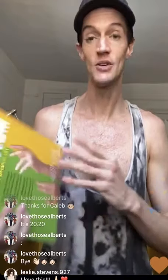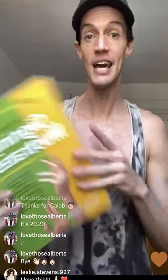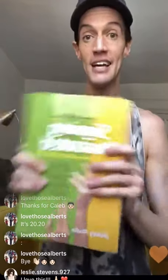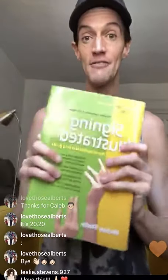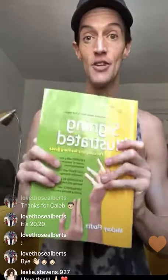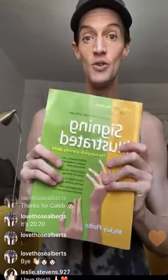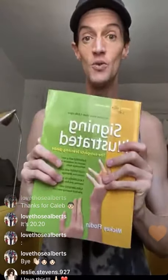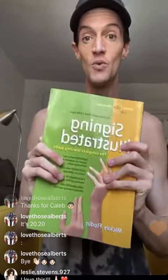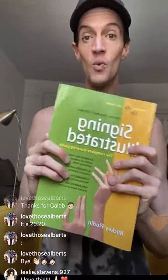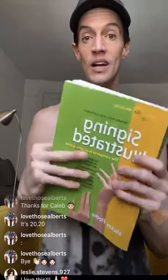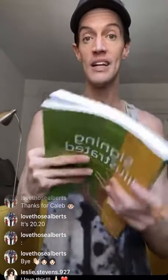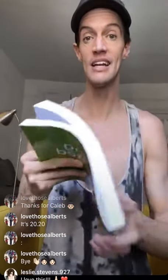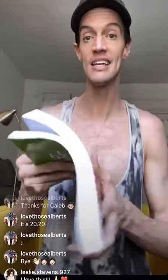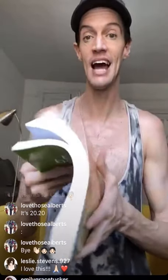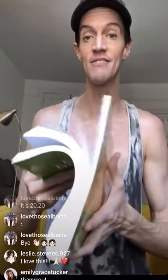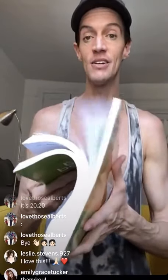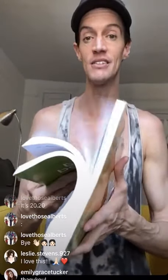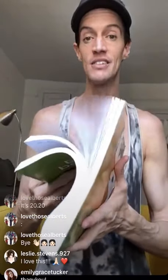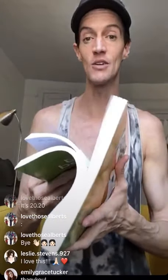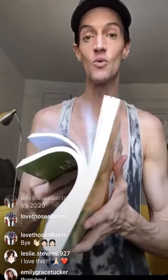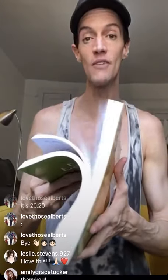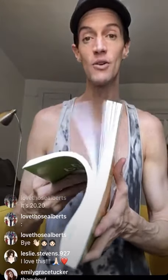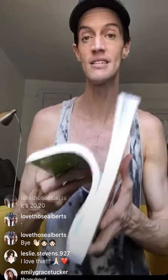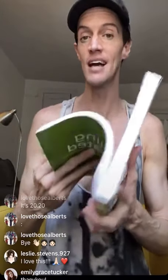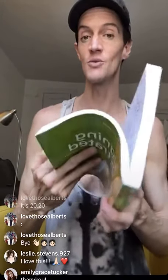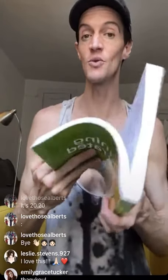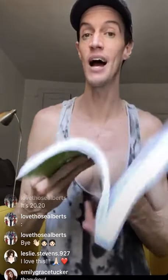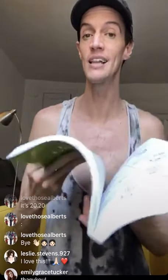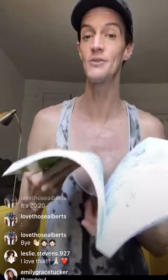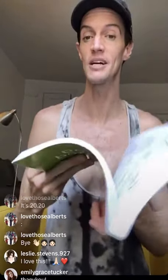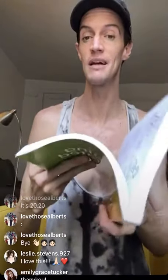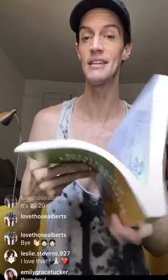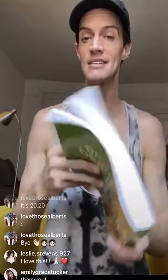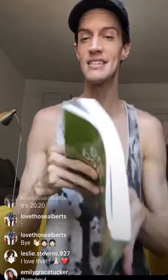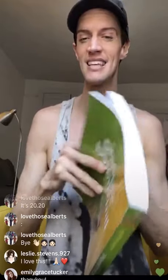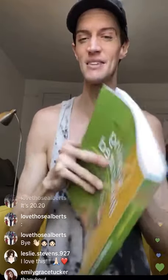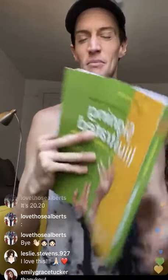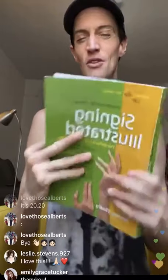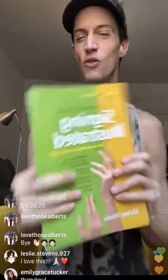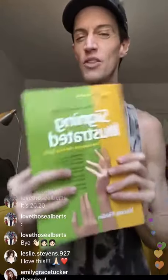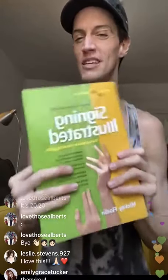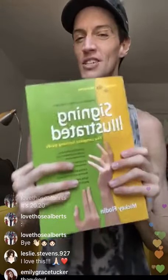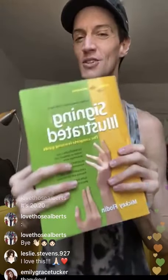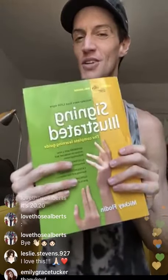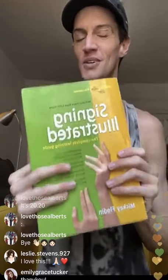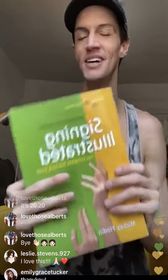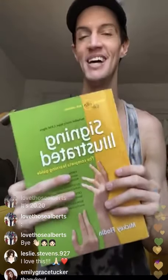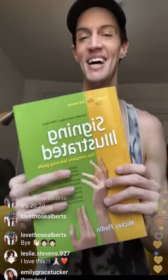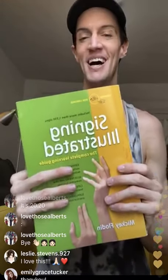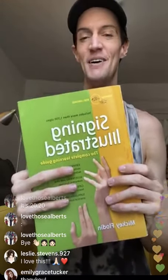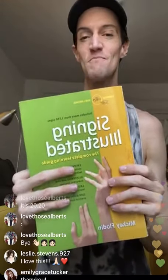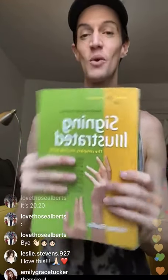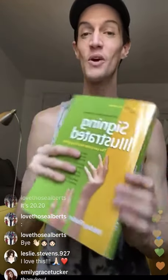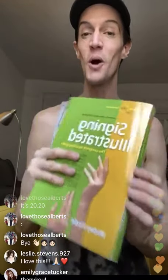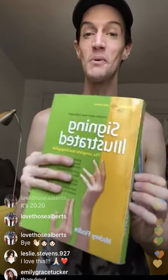So if you want to have a just a reference, I highly recommend this. This is like maybe the fourth edition or so. But we are almost done.